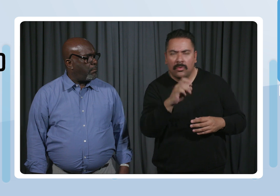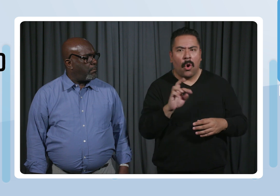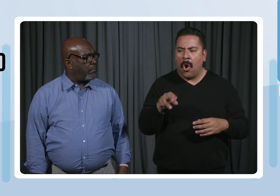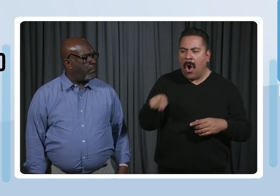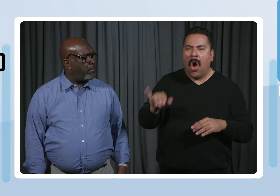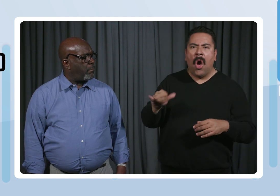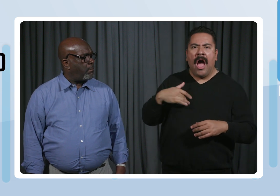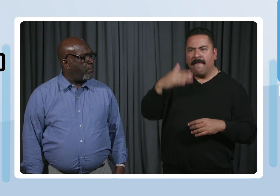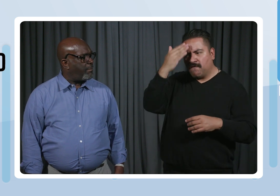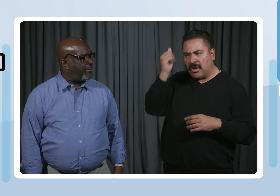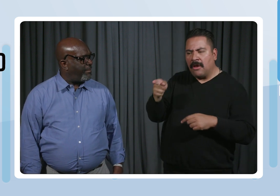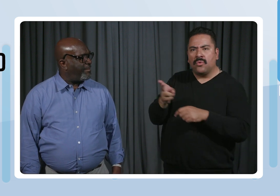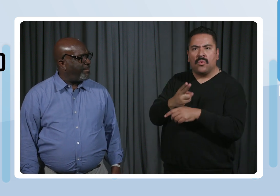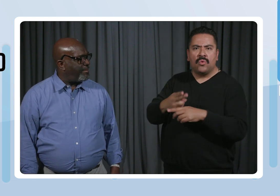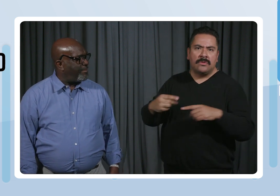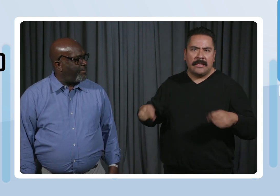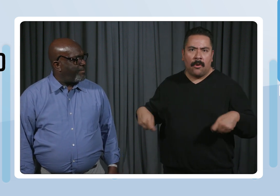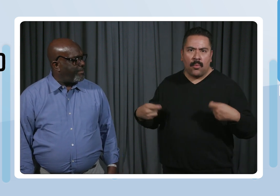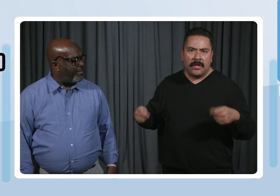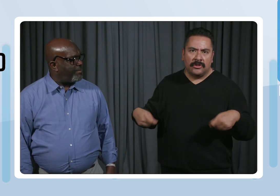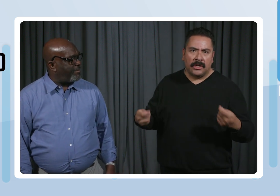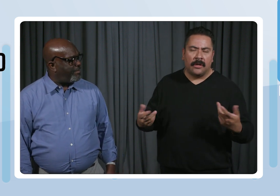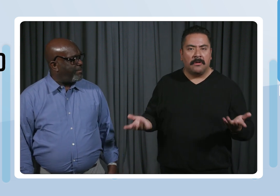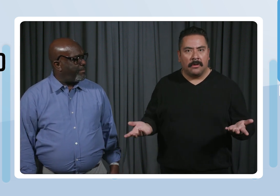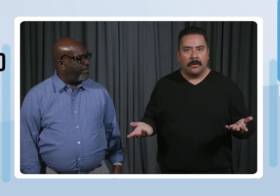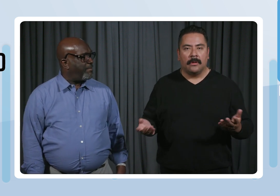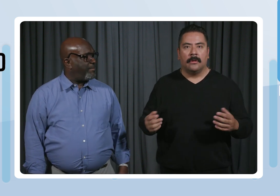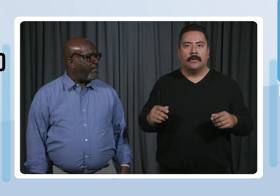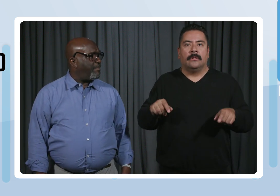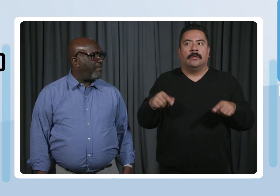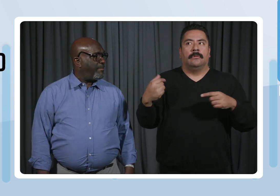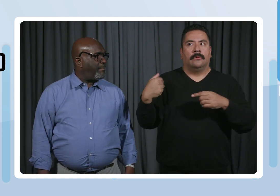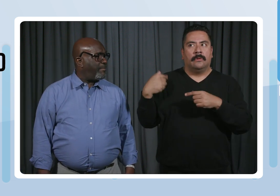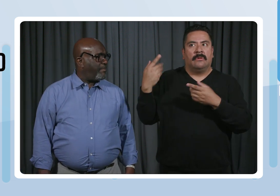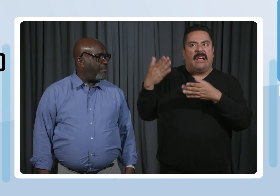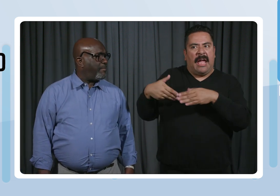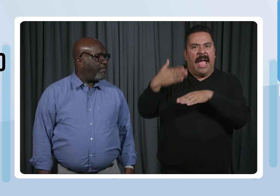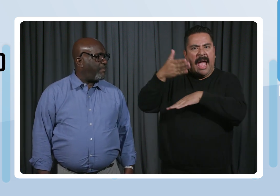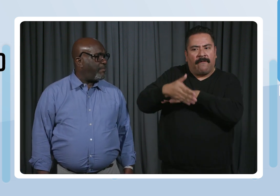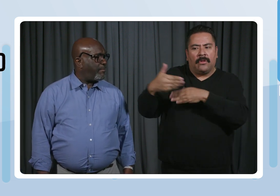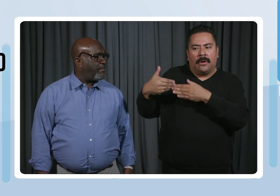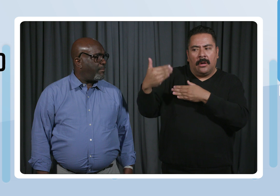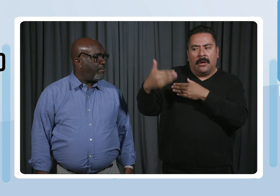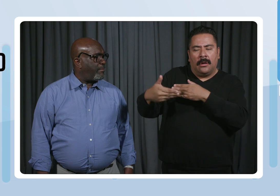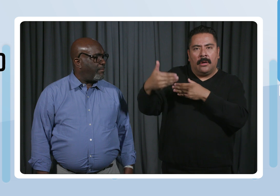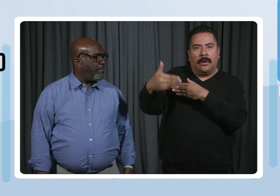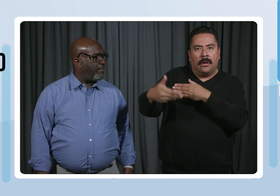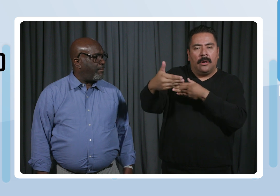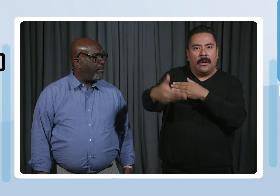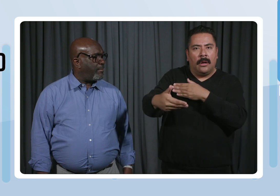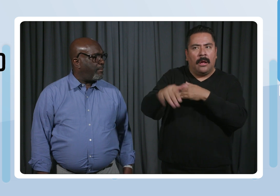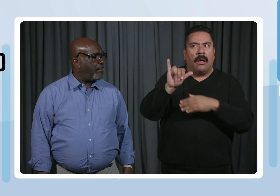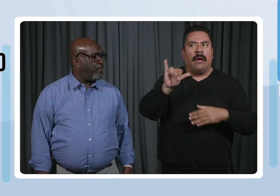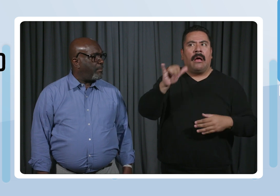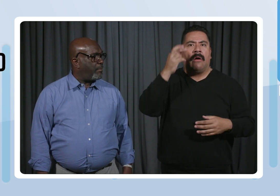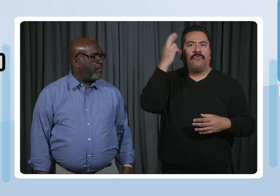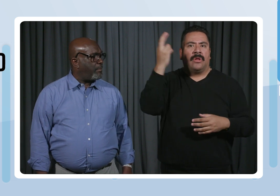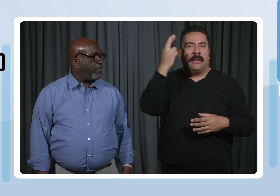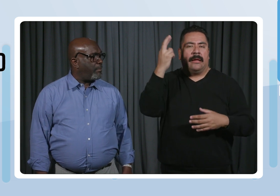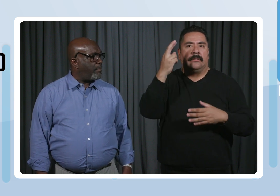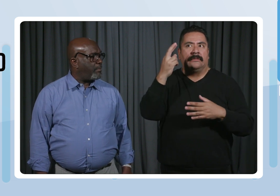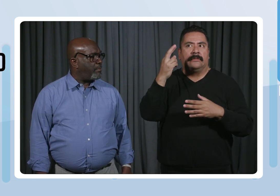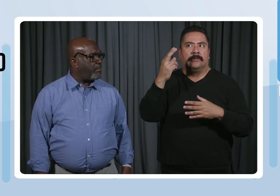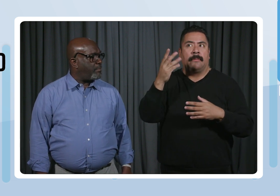a wheelchair." And over time, I began to realize that when people were saying that to me, what was supposed to